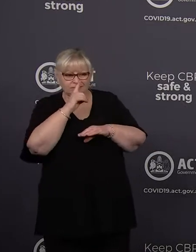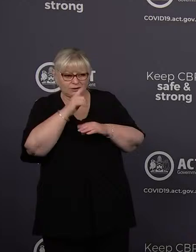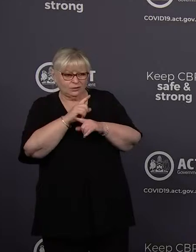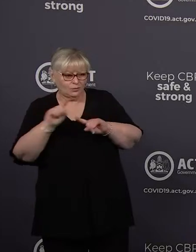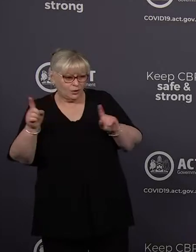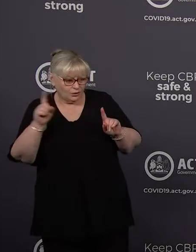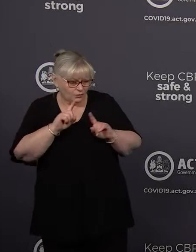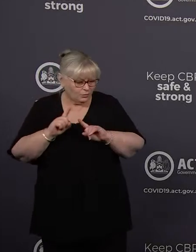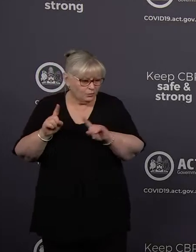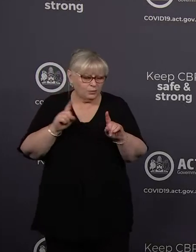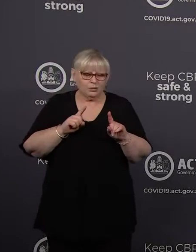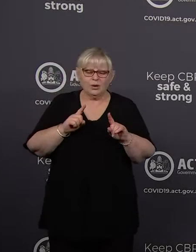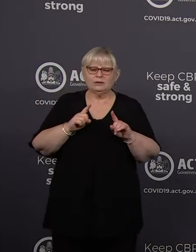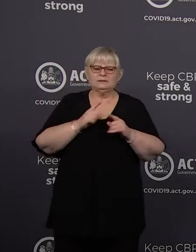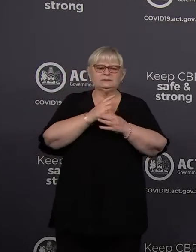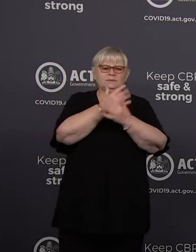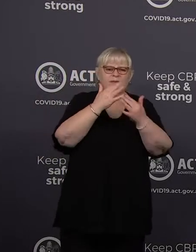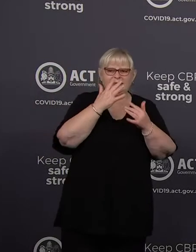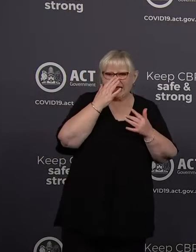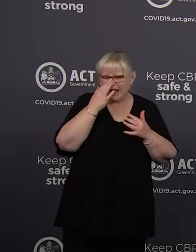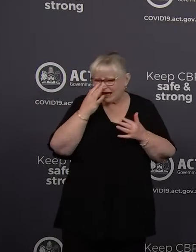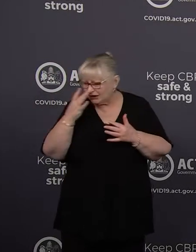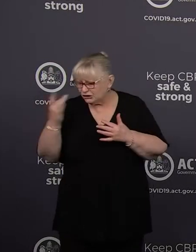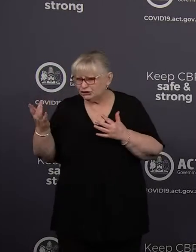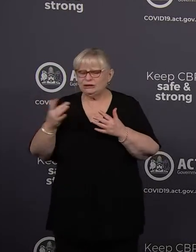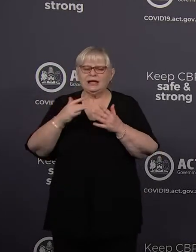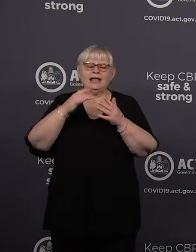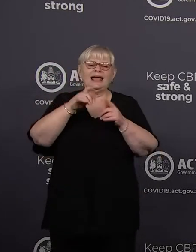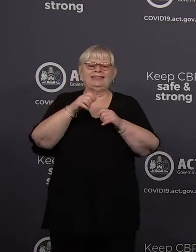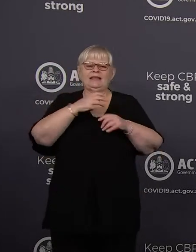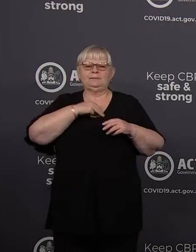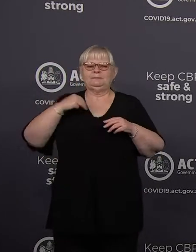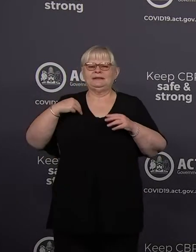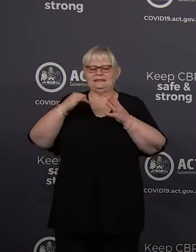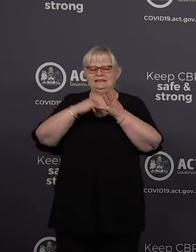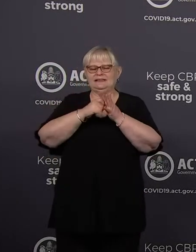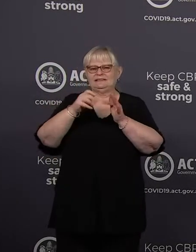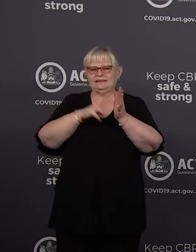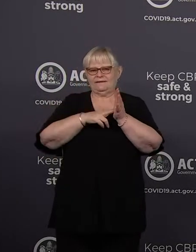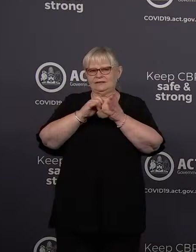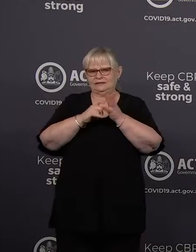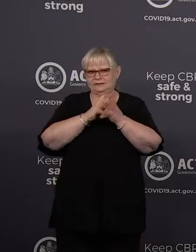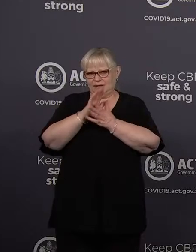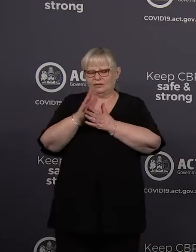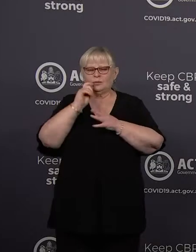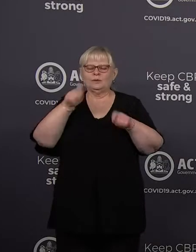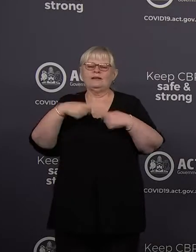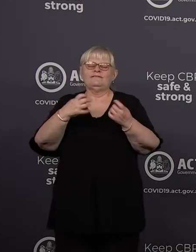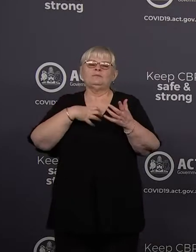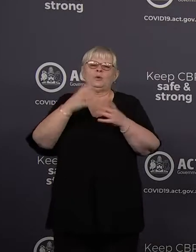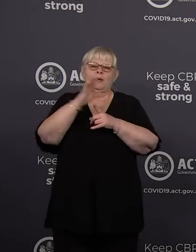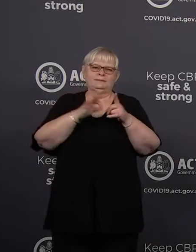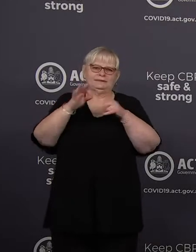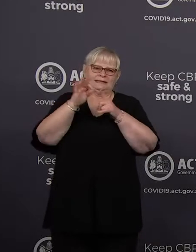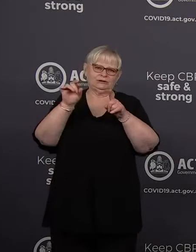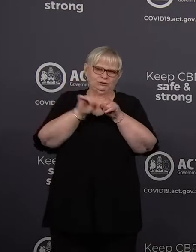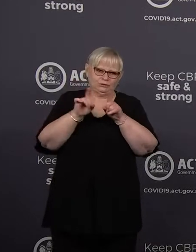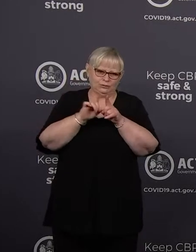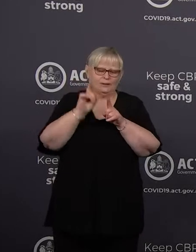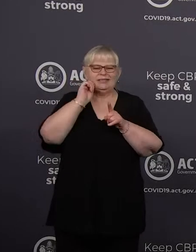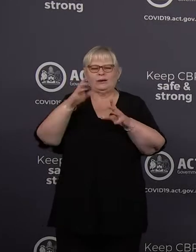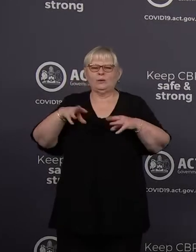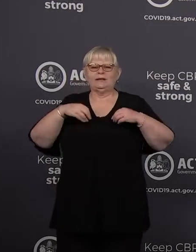the epidemiology of our outbreak. Minister Stephen Smith will provide a further update and then we'll take questions.